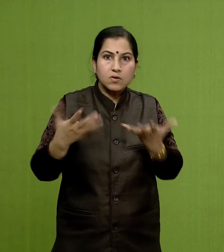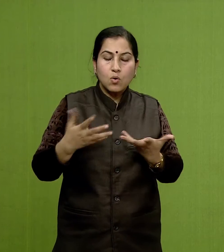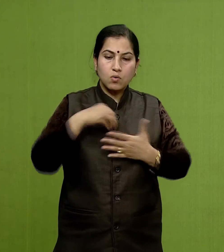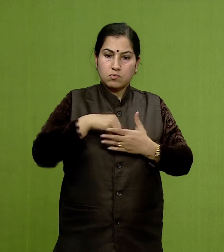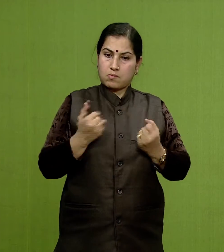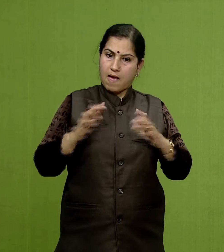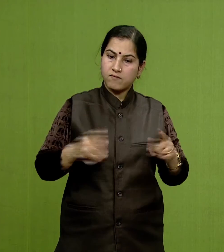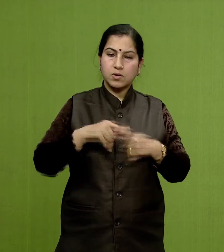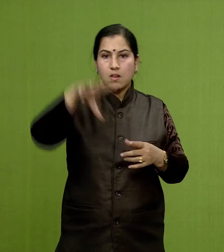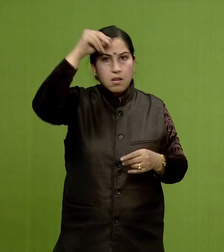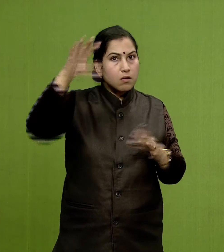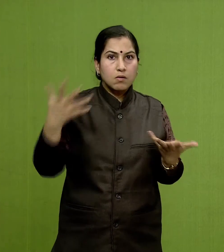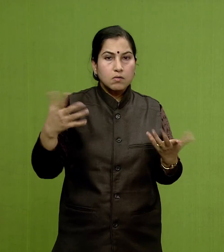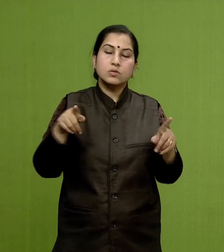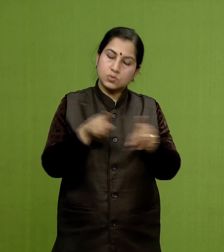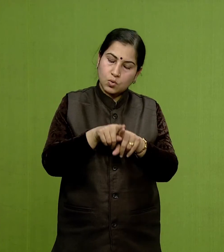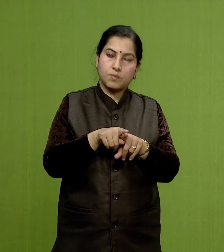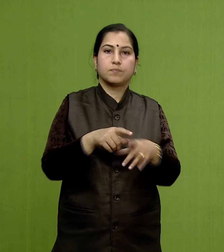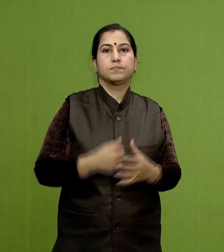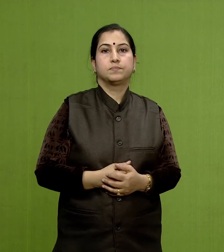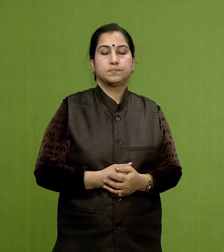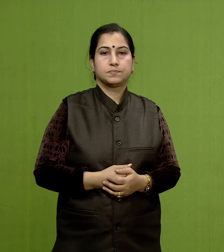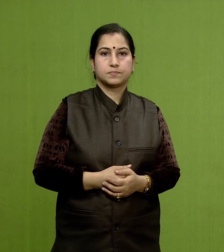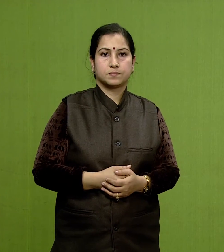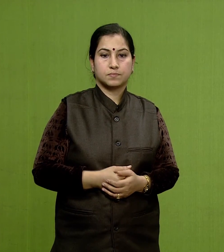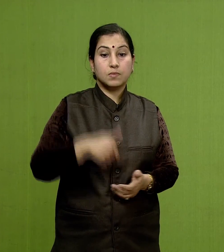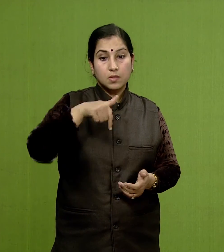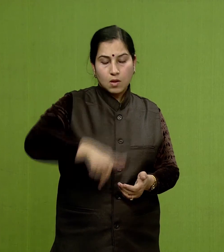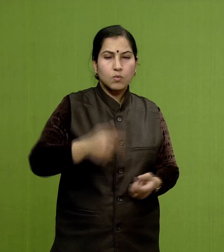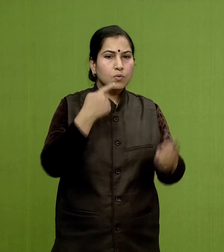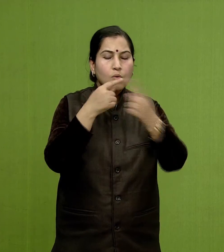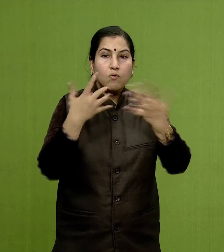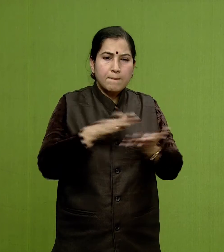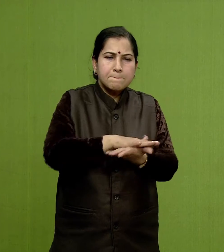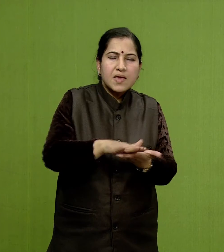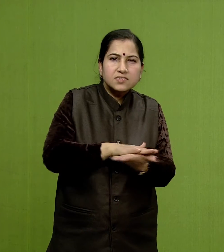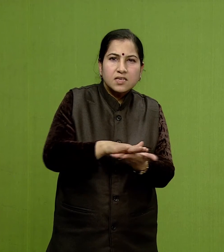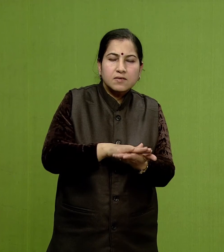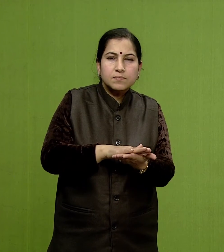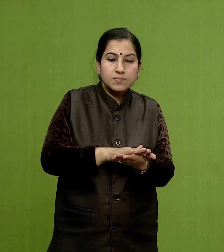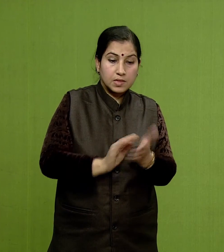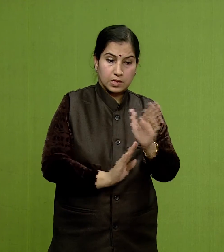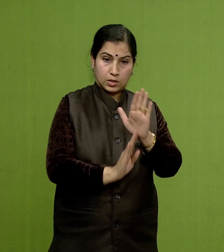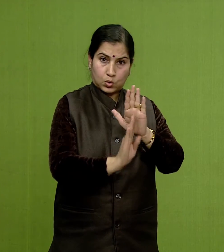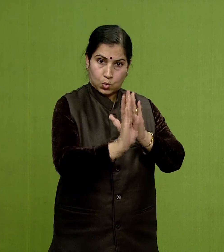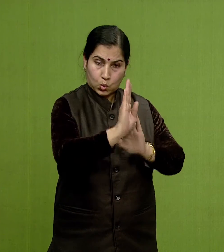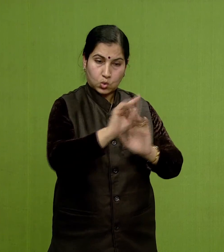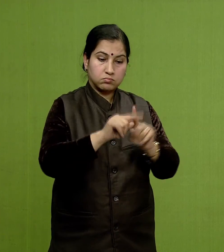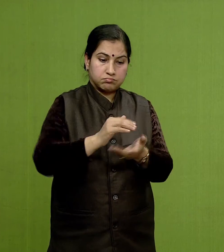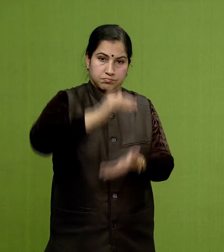Till now, we talked about the basic concept of growth and development and